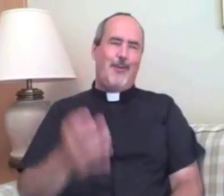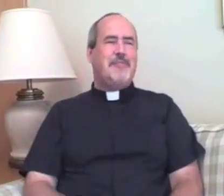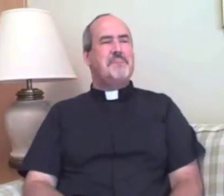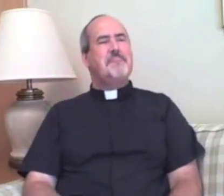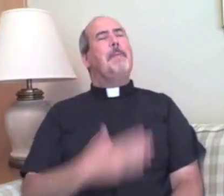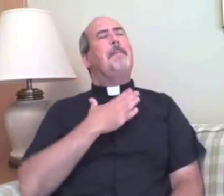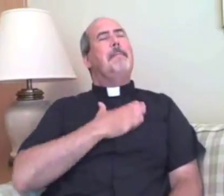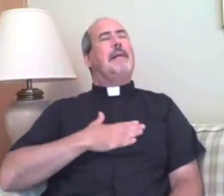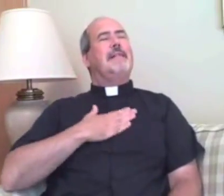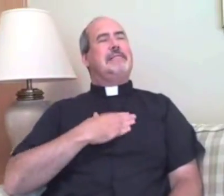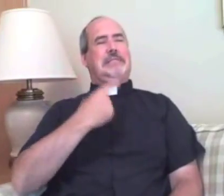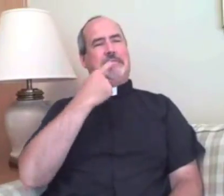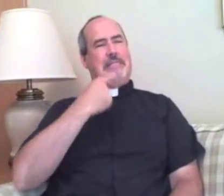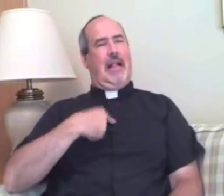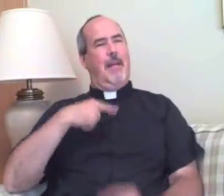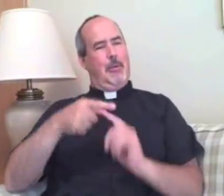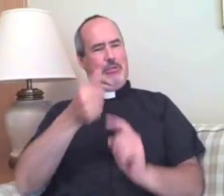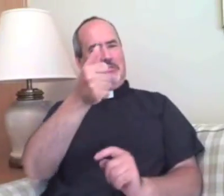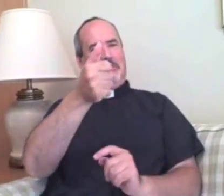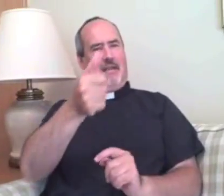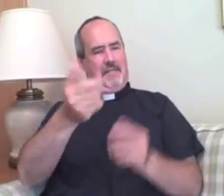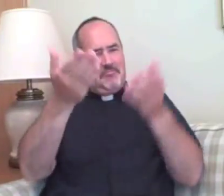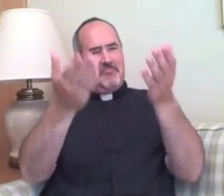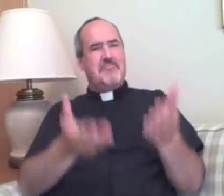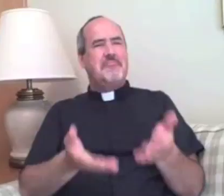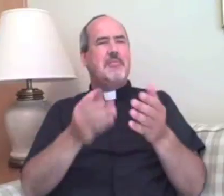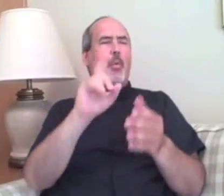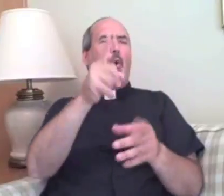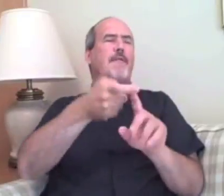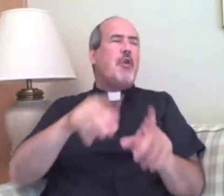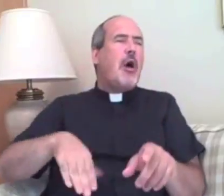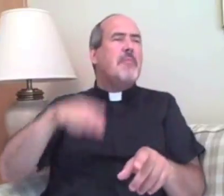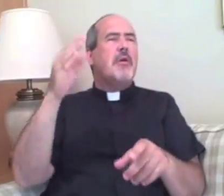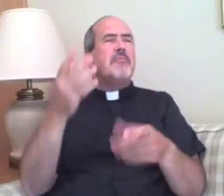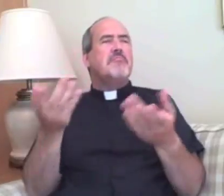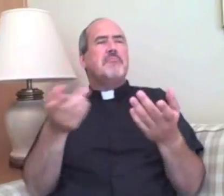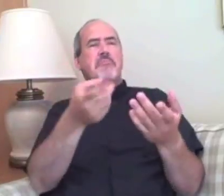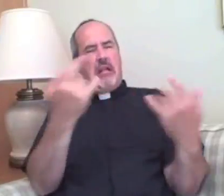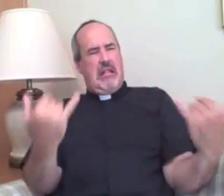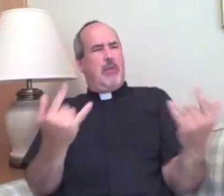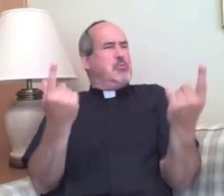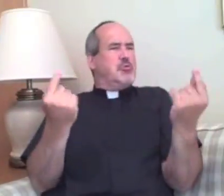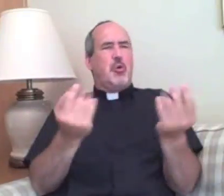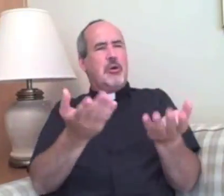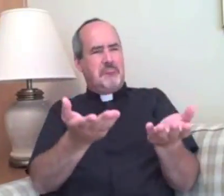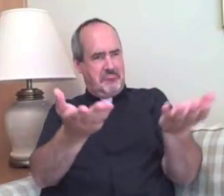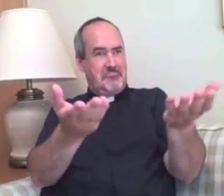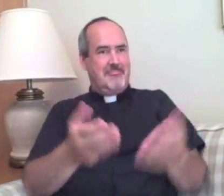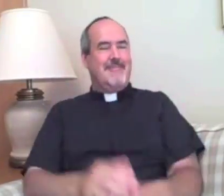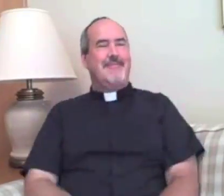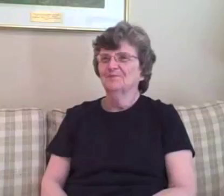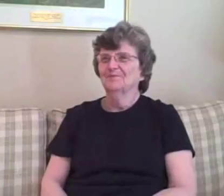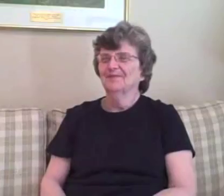Hello and welcome. Could you please tell us a little bit about yourself, where you're from, and what you're doing now?